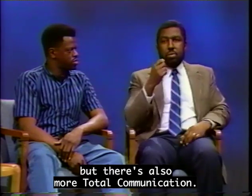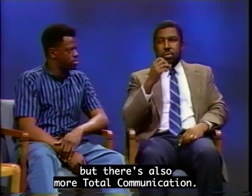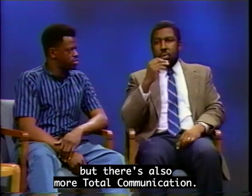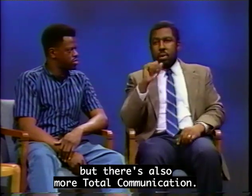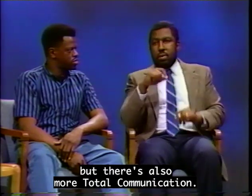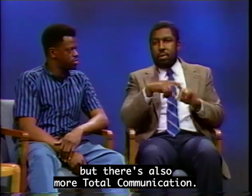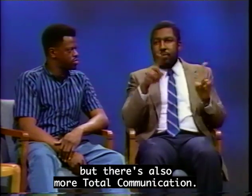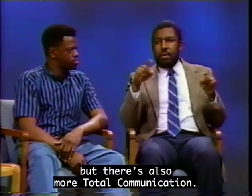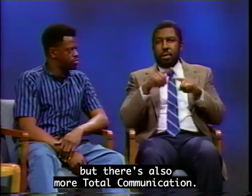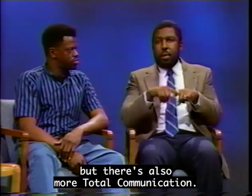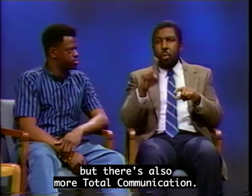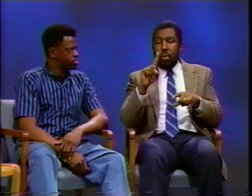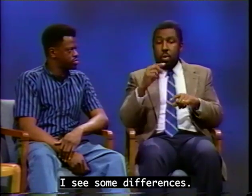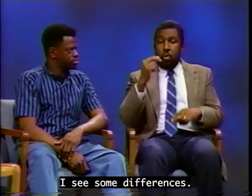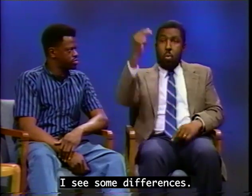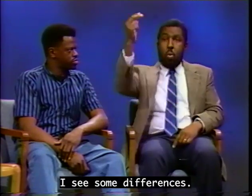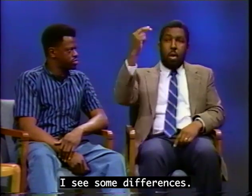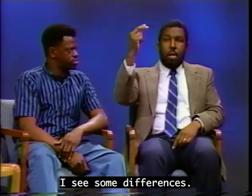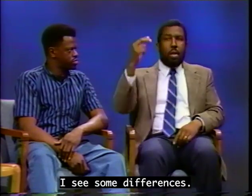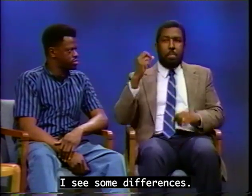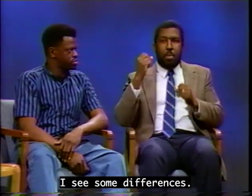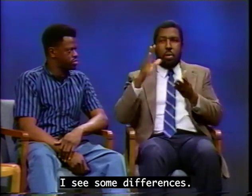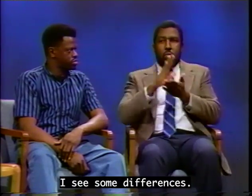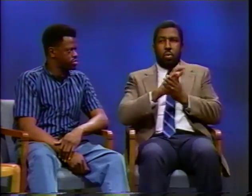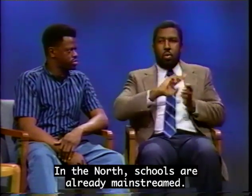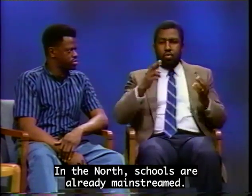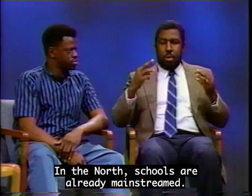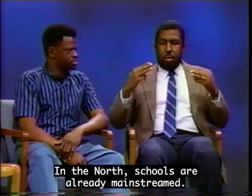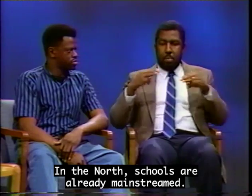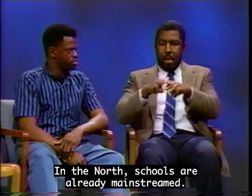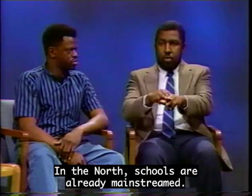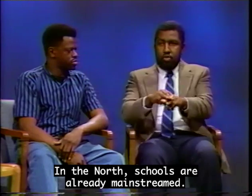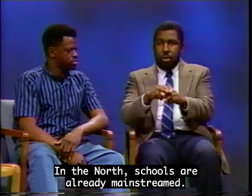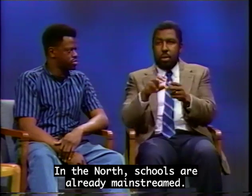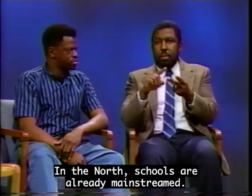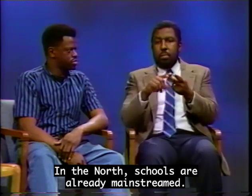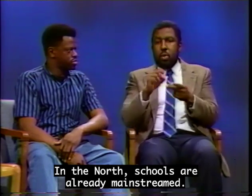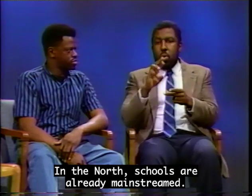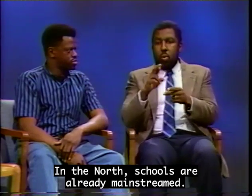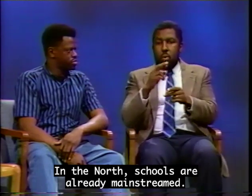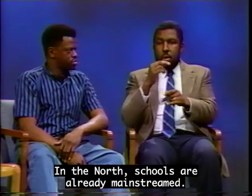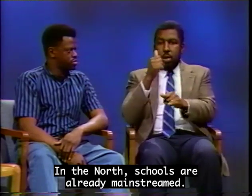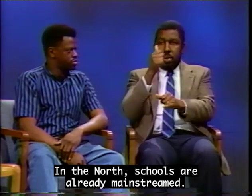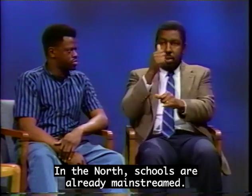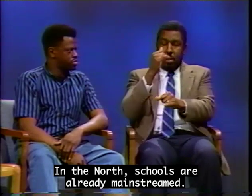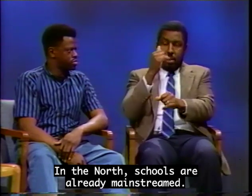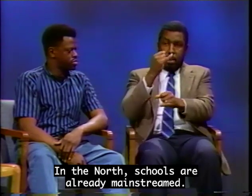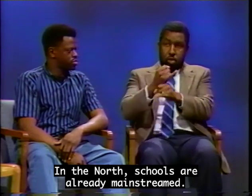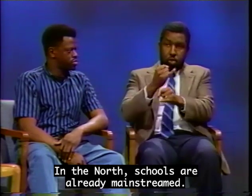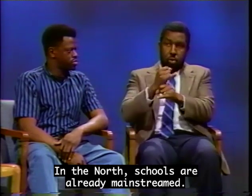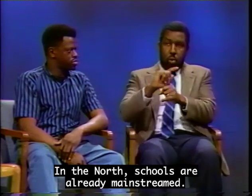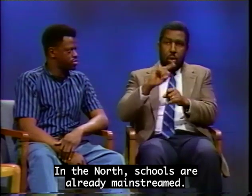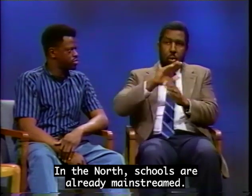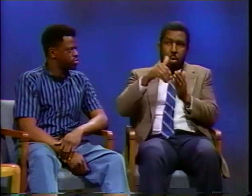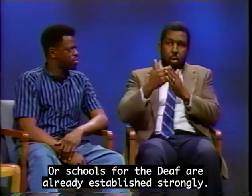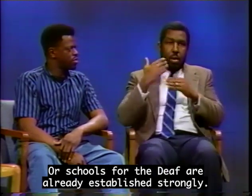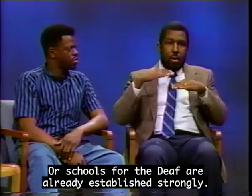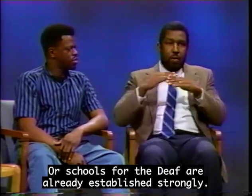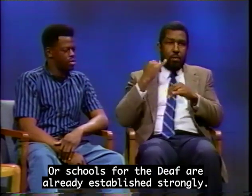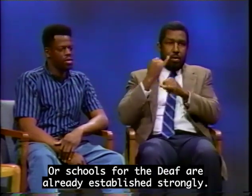communication. I see some differences. In the North, many schools are already mainstreamed, or schools for the